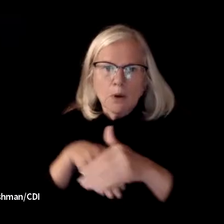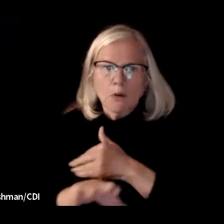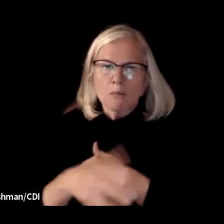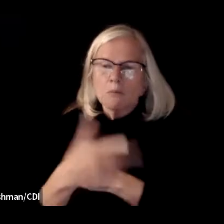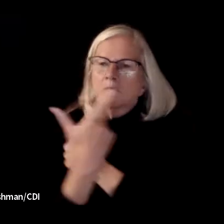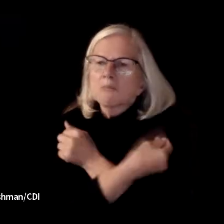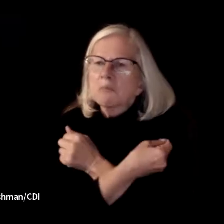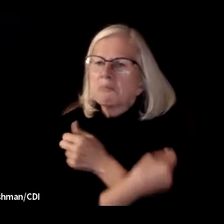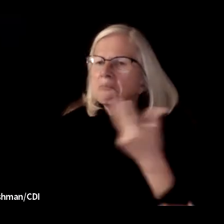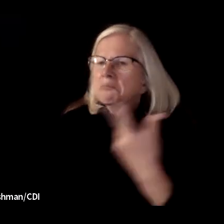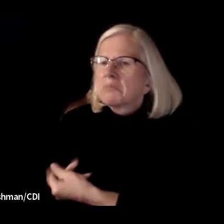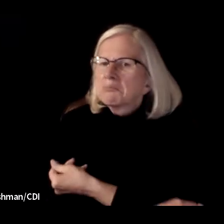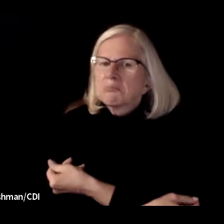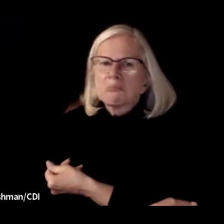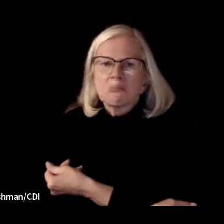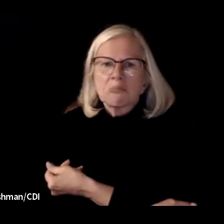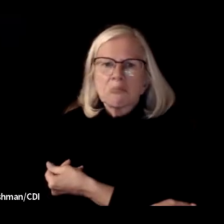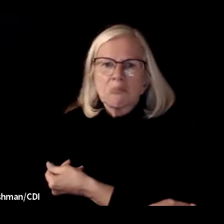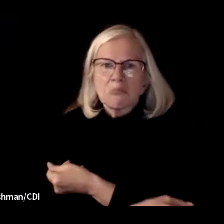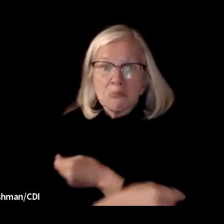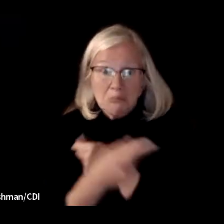still on the line, you want to chime in?